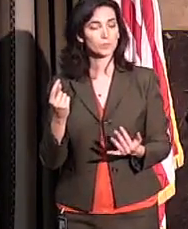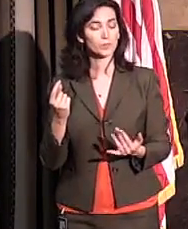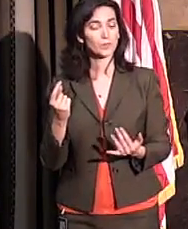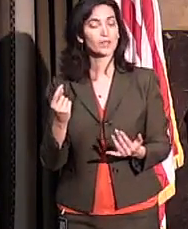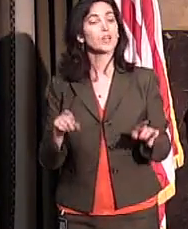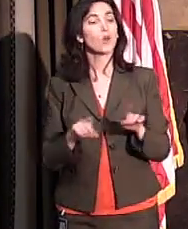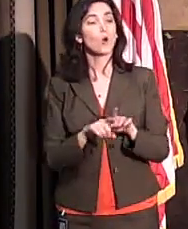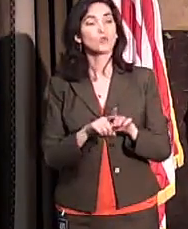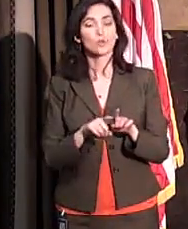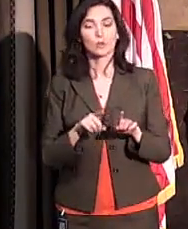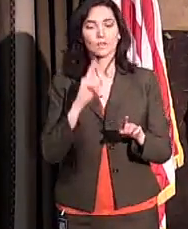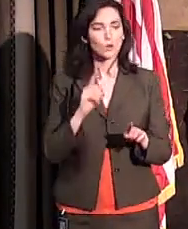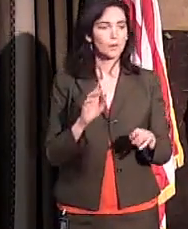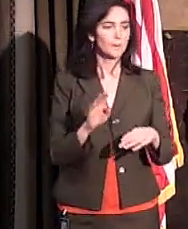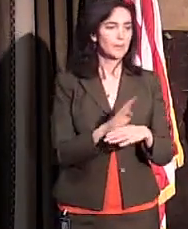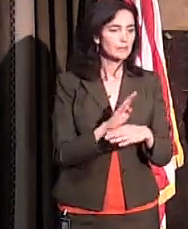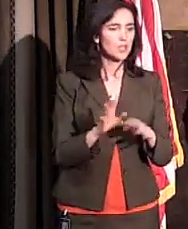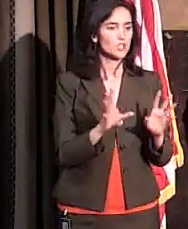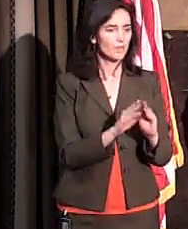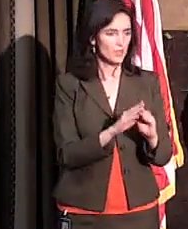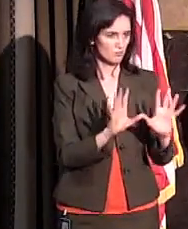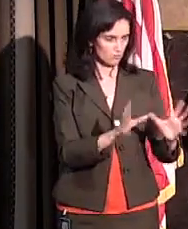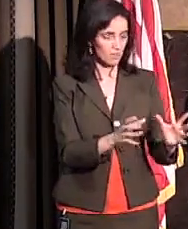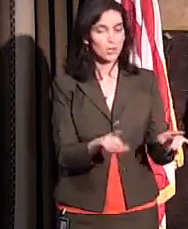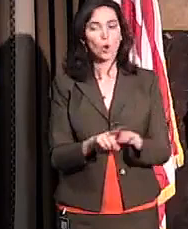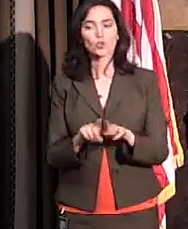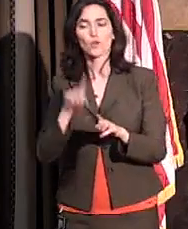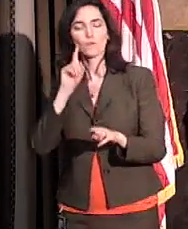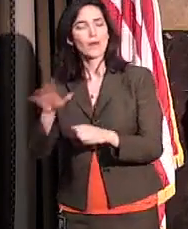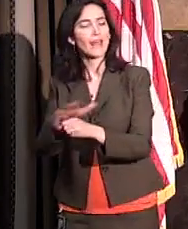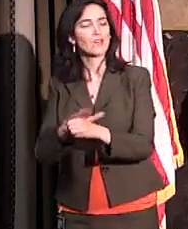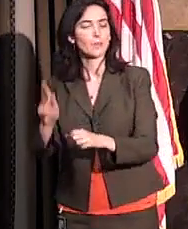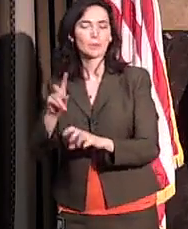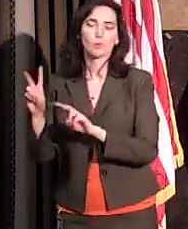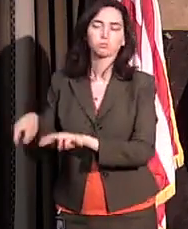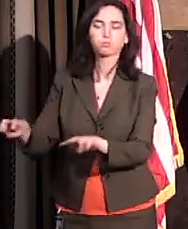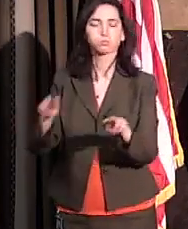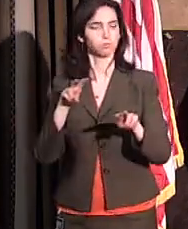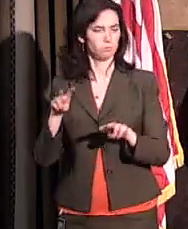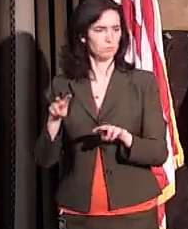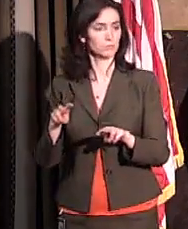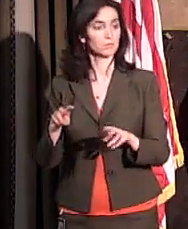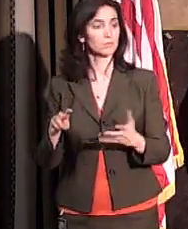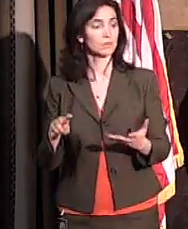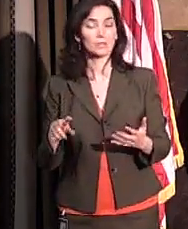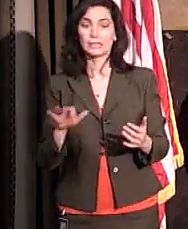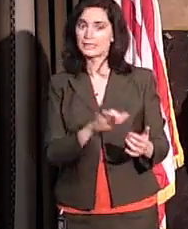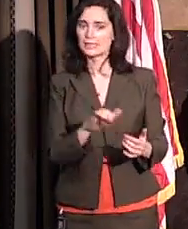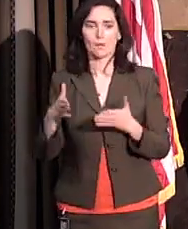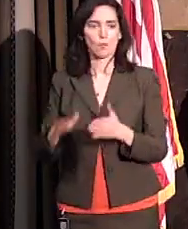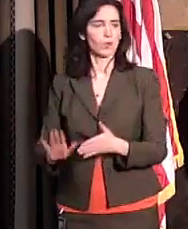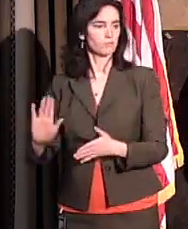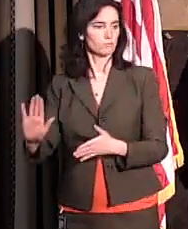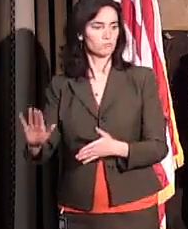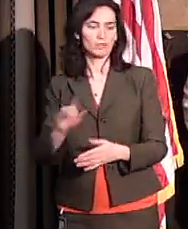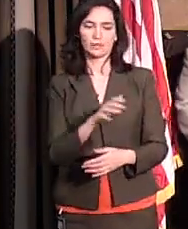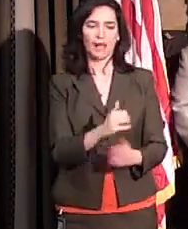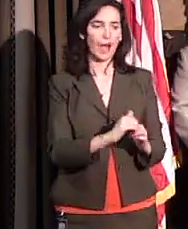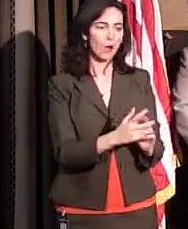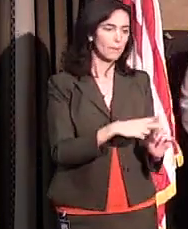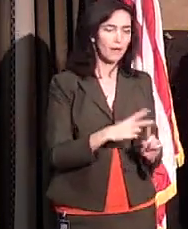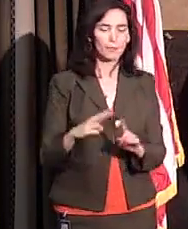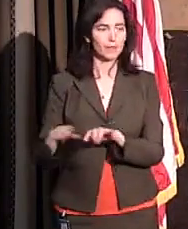tourism venues. And that will happen in that fashion too, with respect to those venues. And then the other part of this